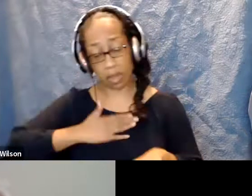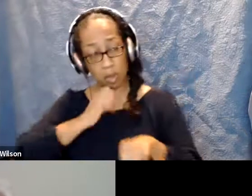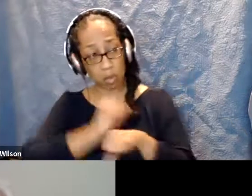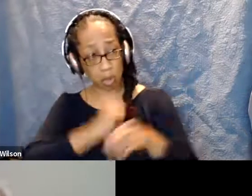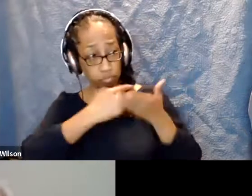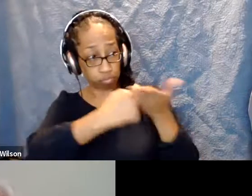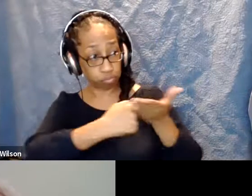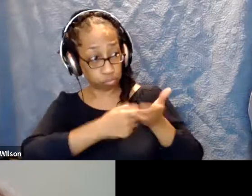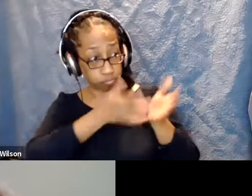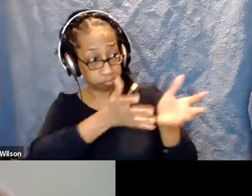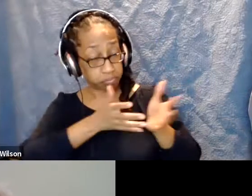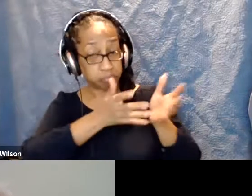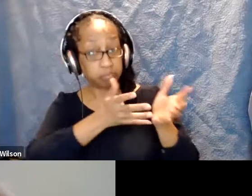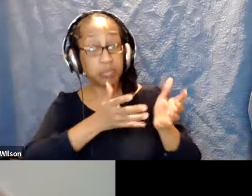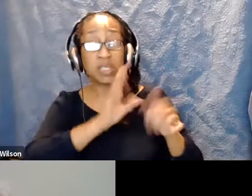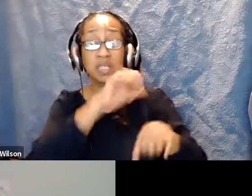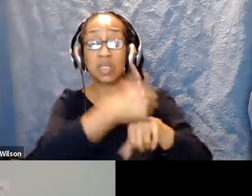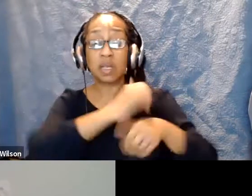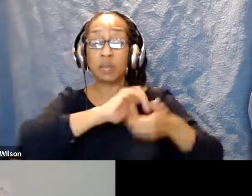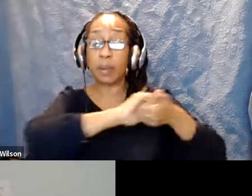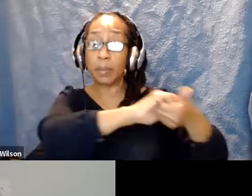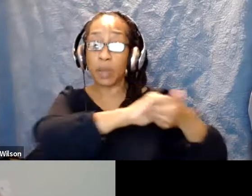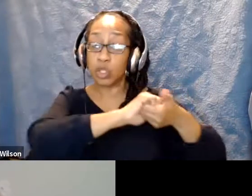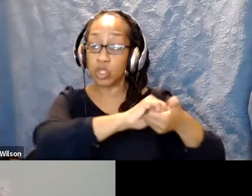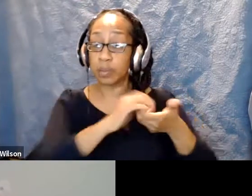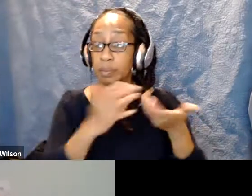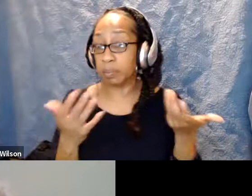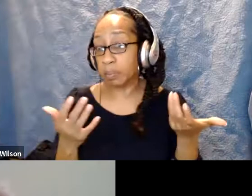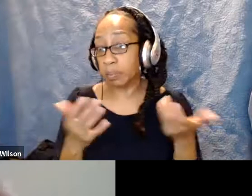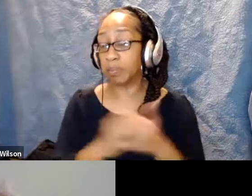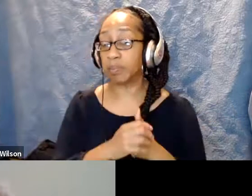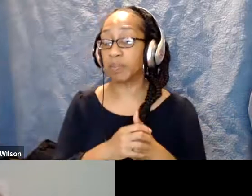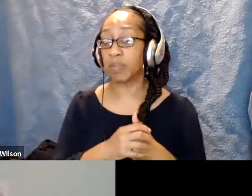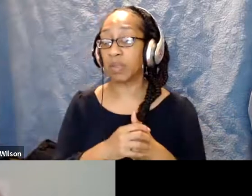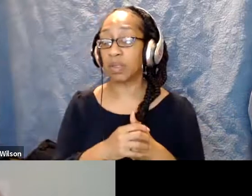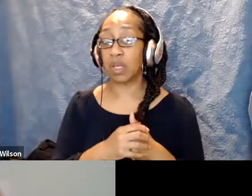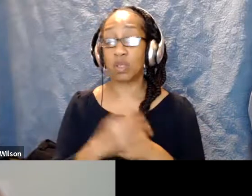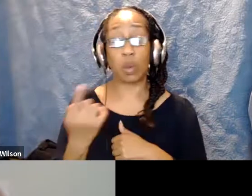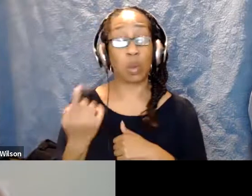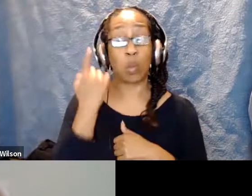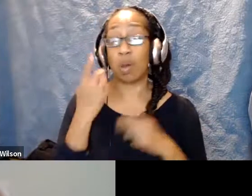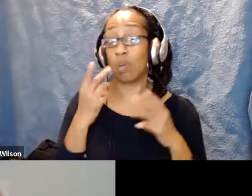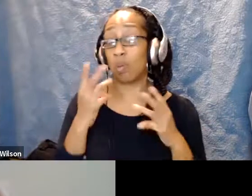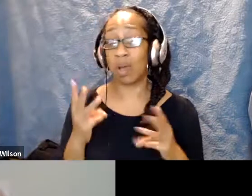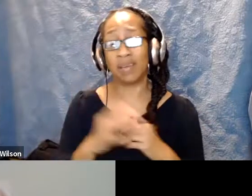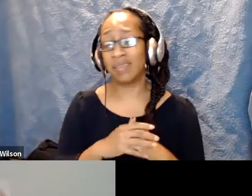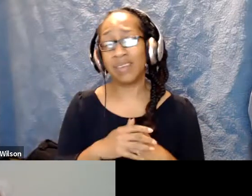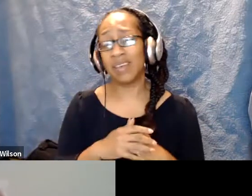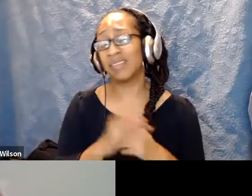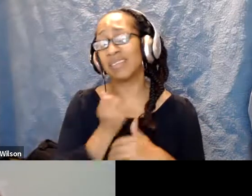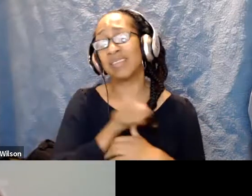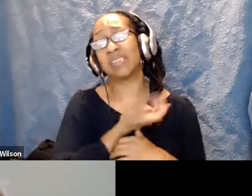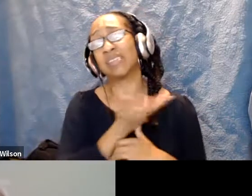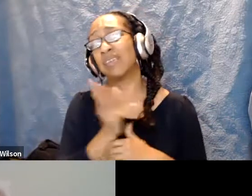to create this partnership. There's no one way to do this. There, fortunately, are many ways that you can do this and